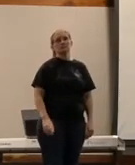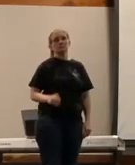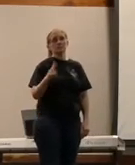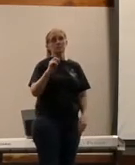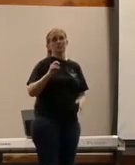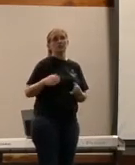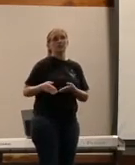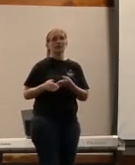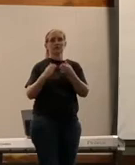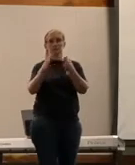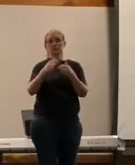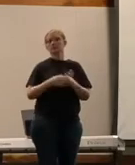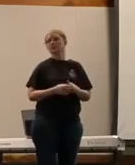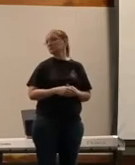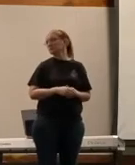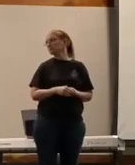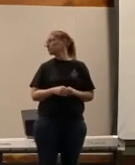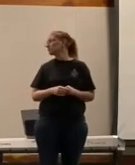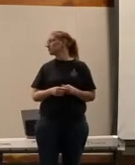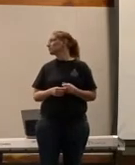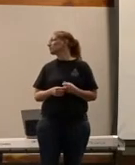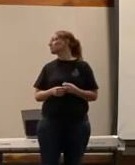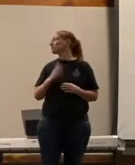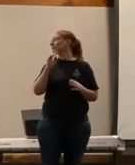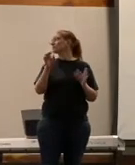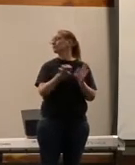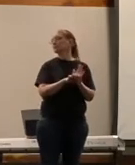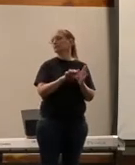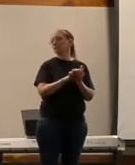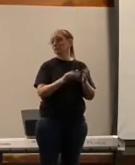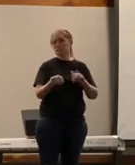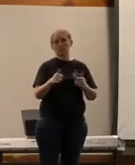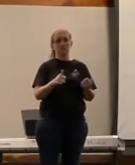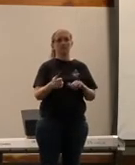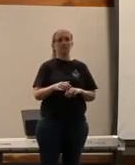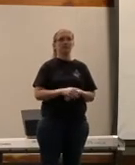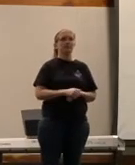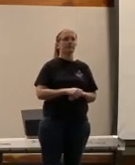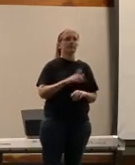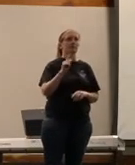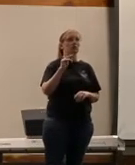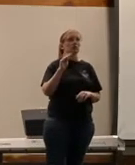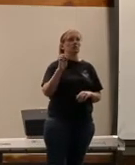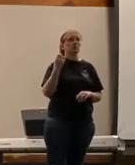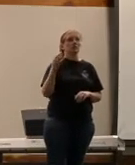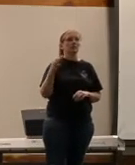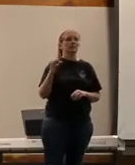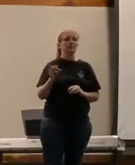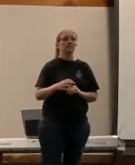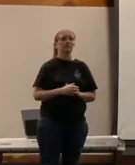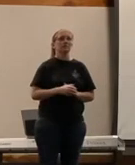Uneven street. Let me show you an example in the Bible. You find it in Luke 19.